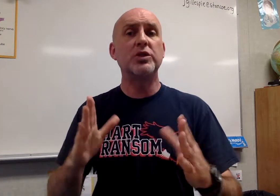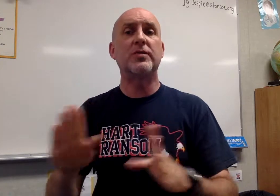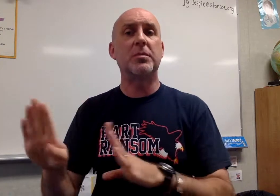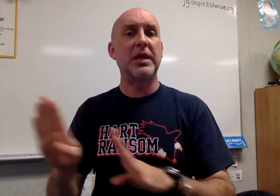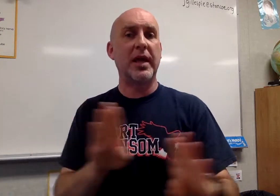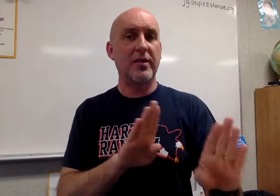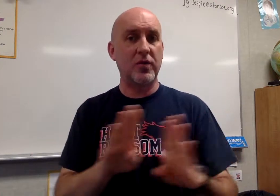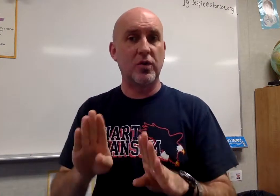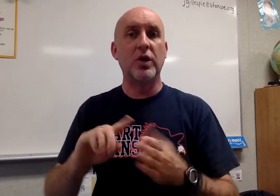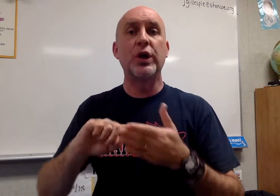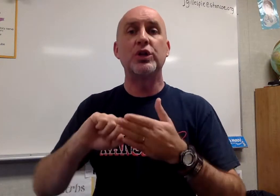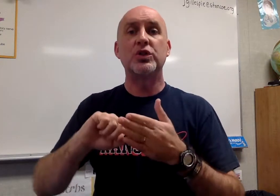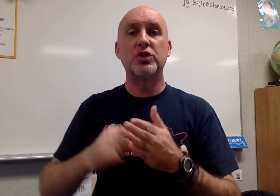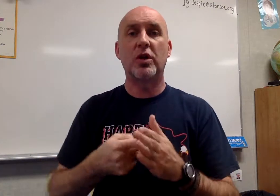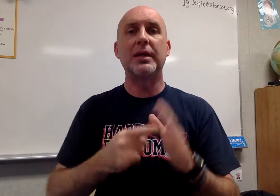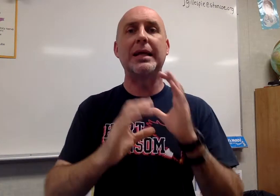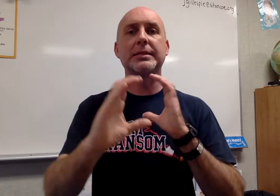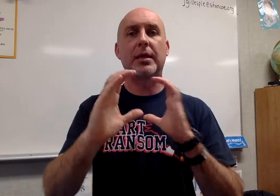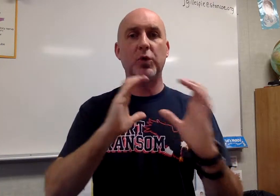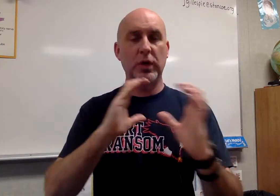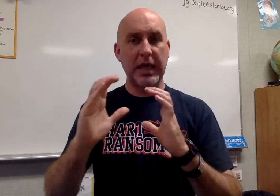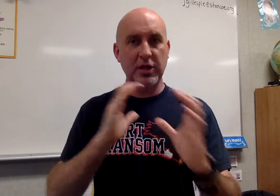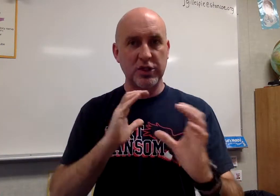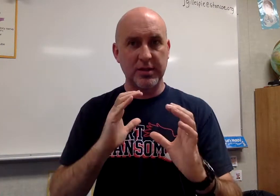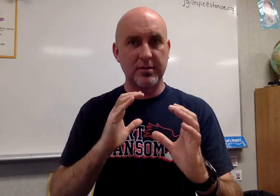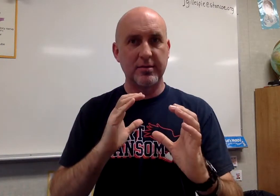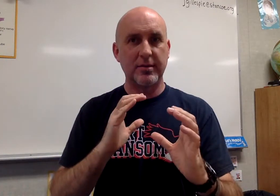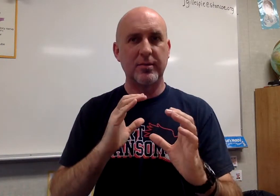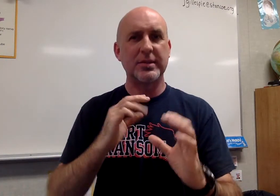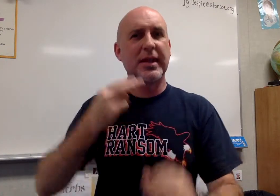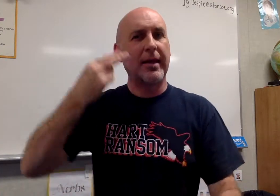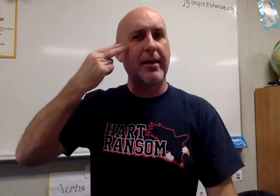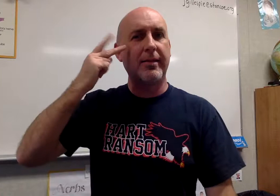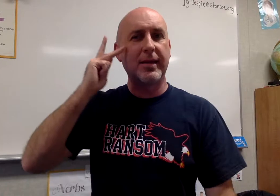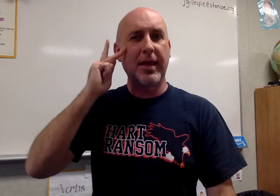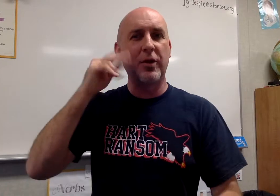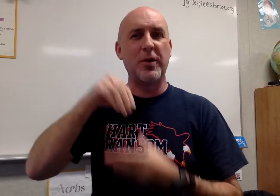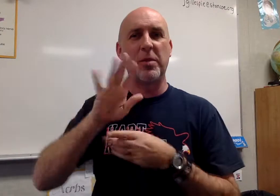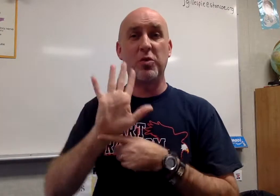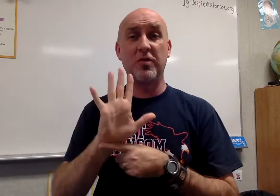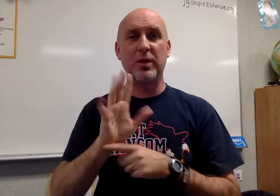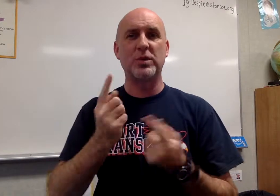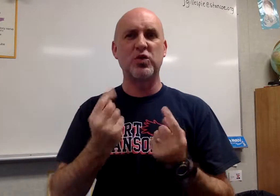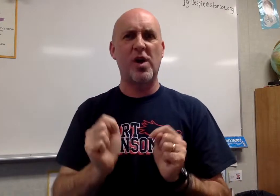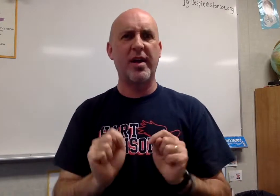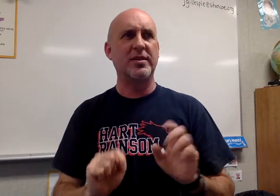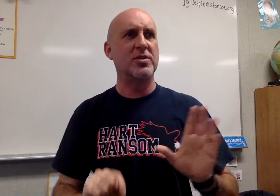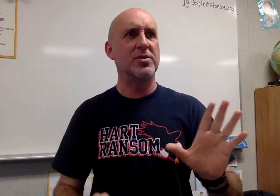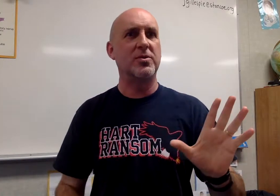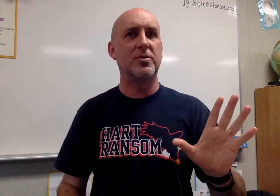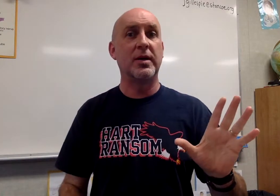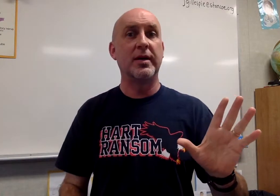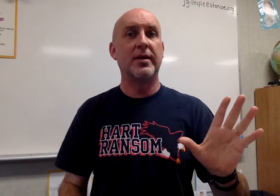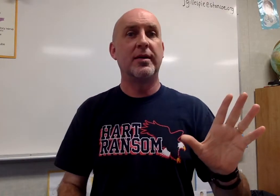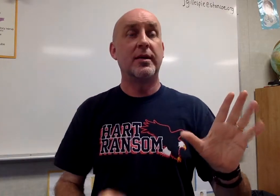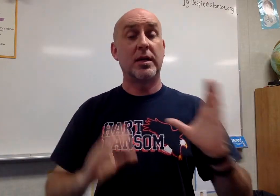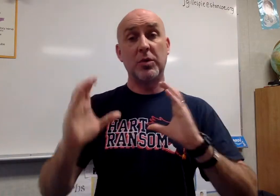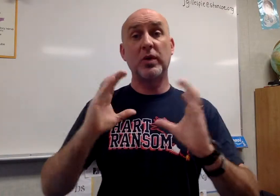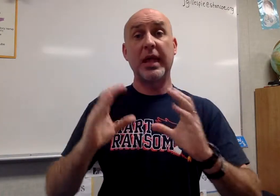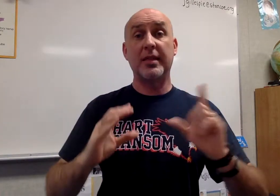of the behavior started as communication. It was like Helen Keller in the movie was trying to communicate that